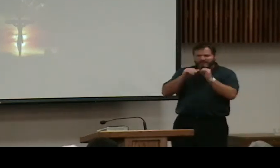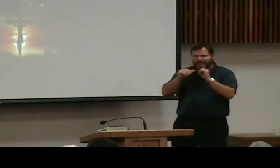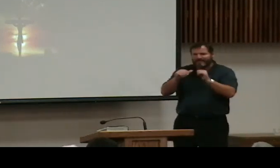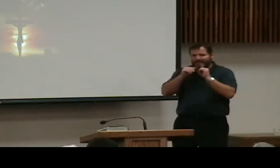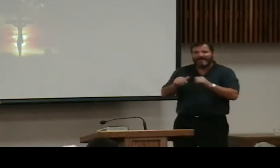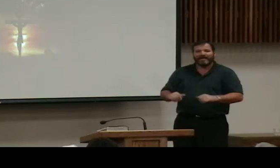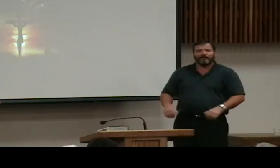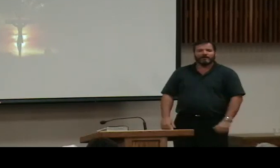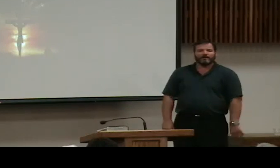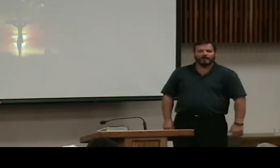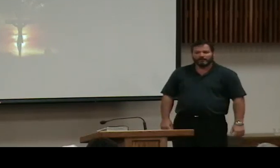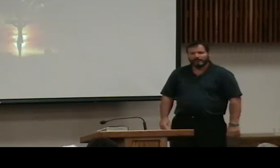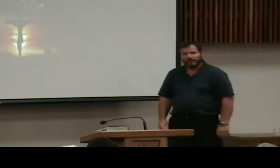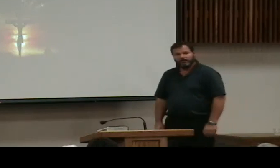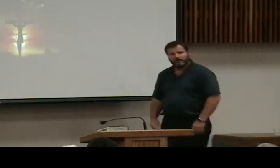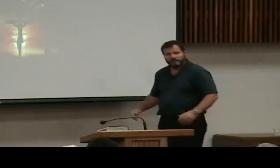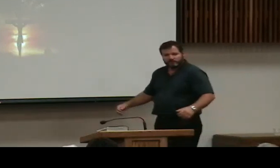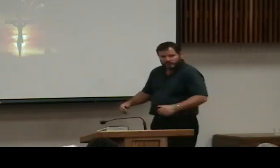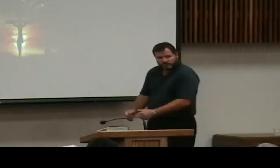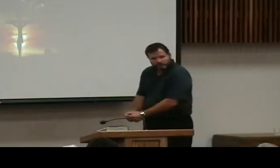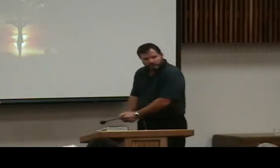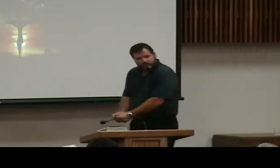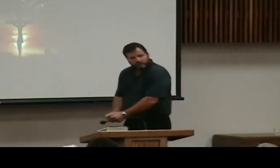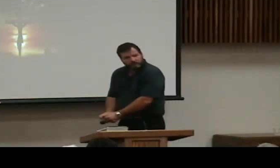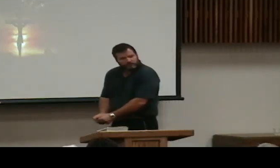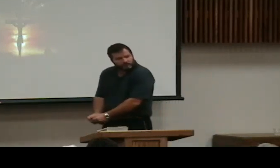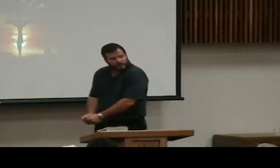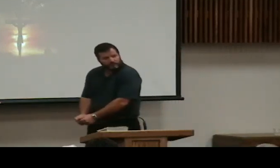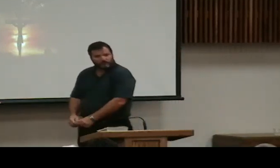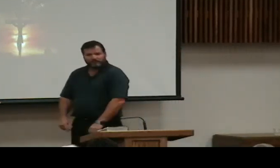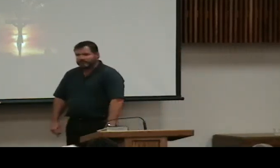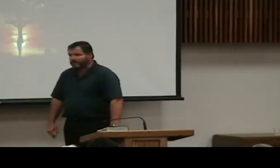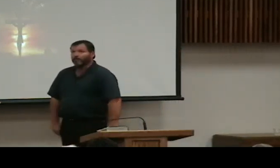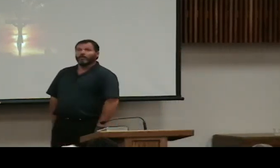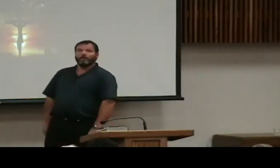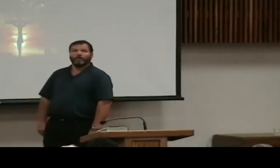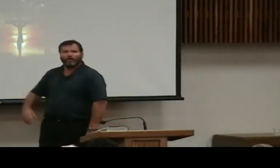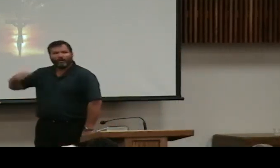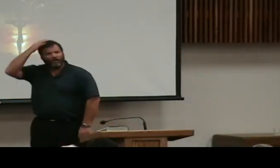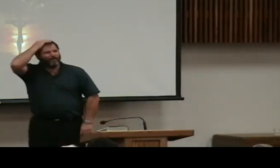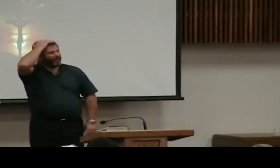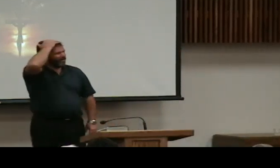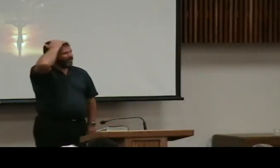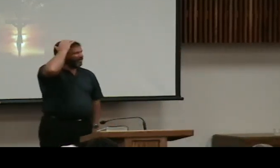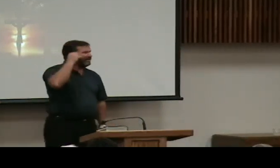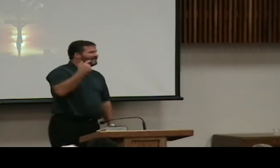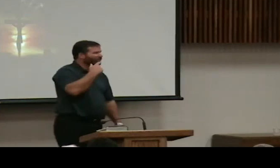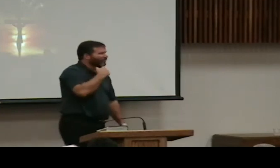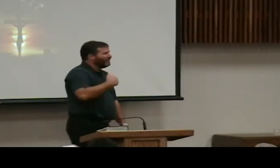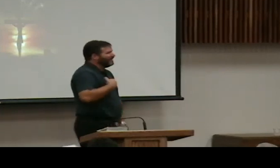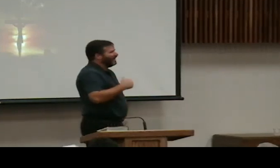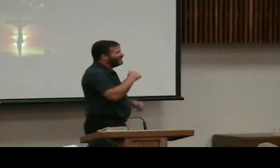man. He denied him. He's walking along sad.